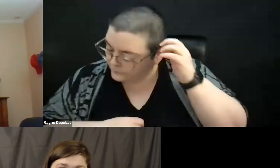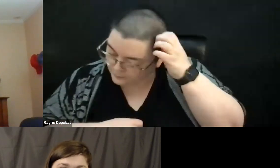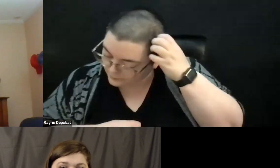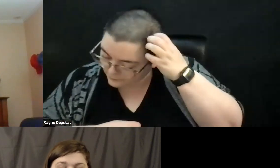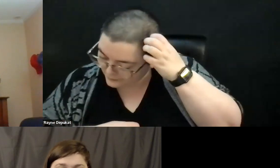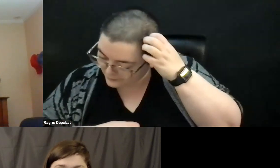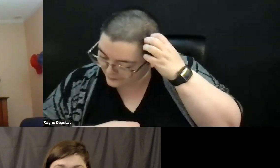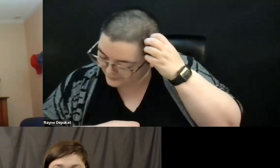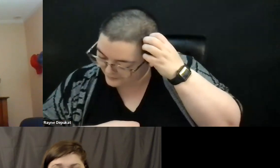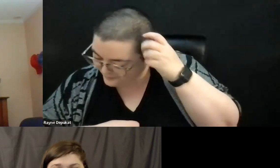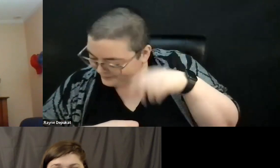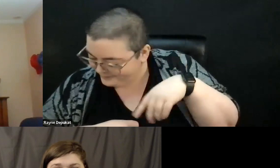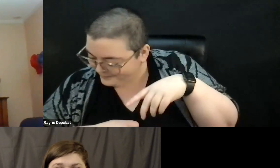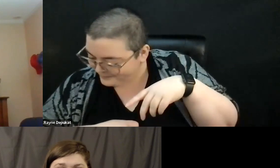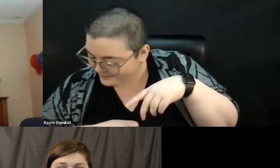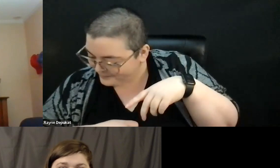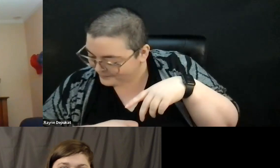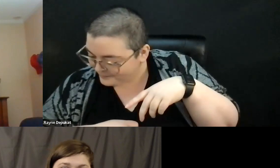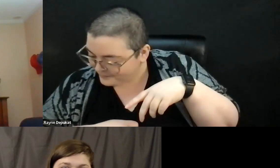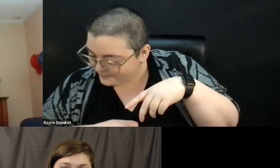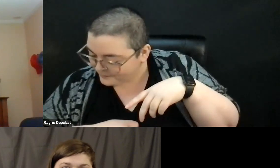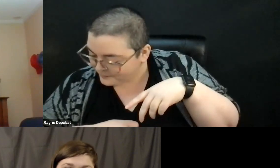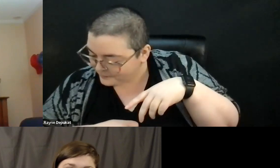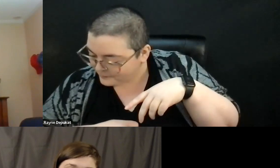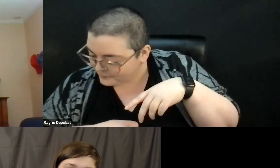was, sorry, I lost my train of thought. One moment.